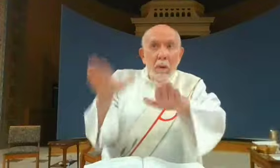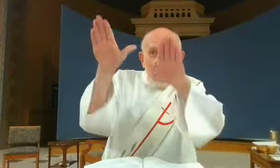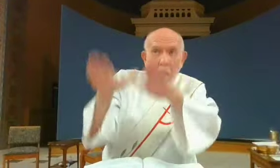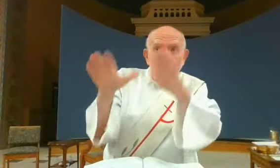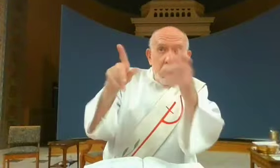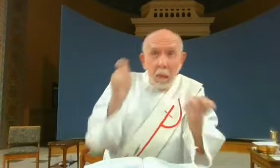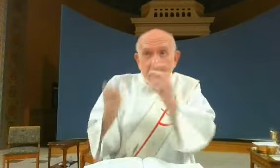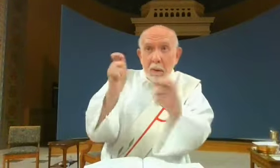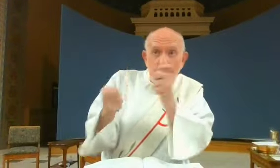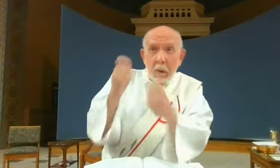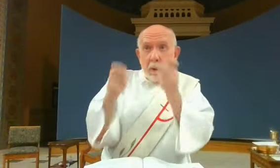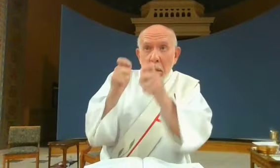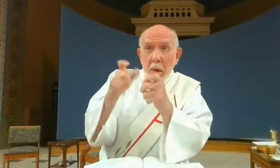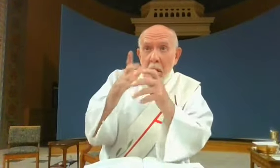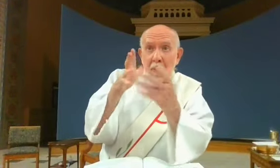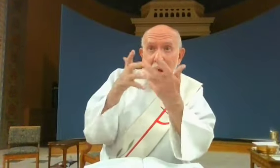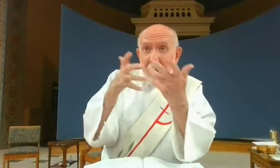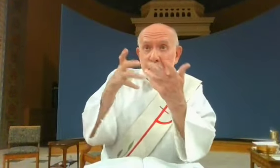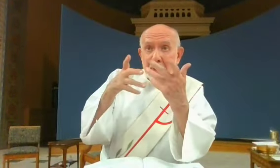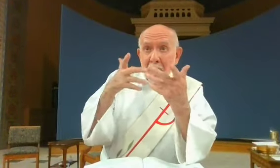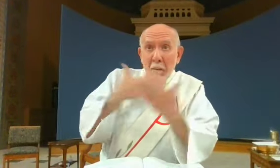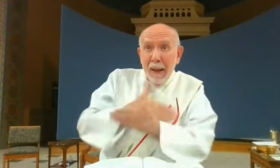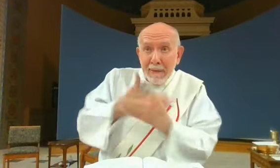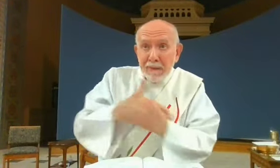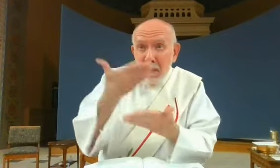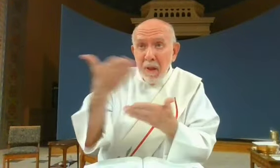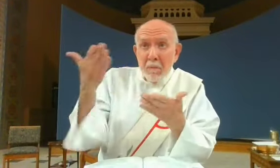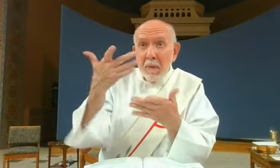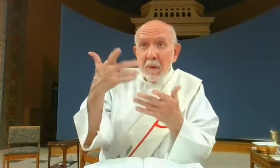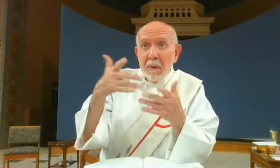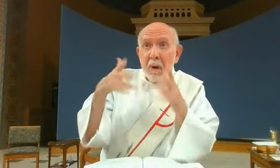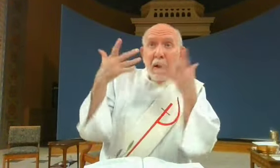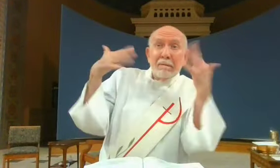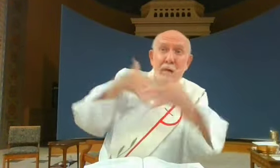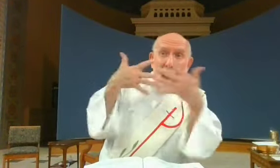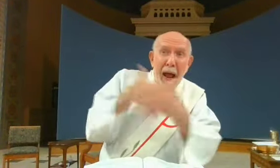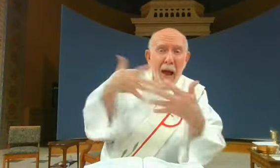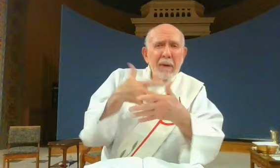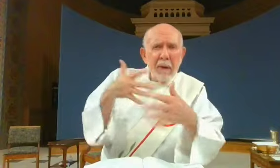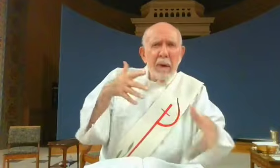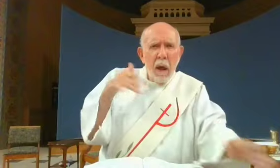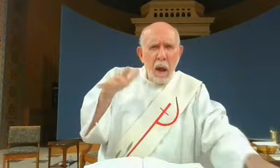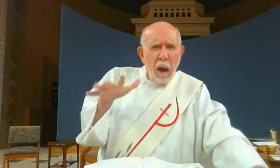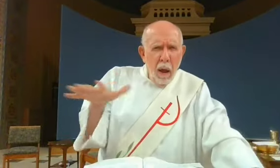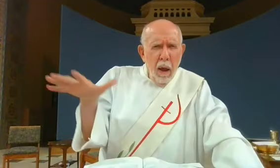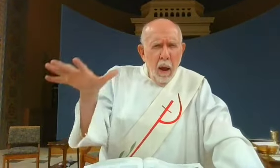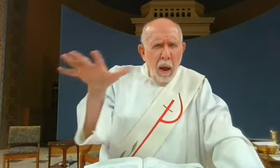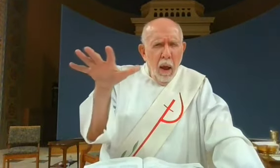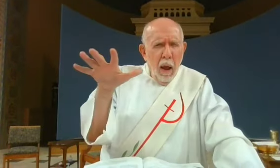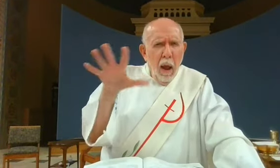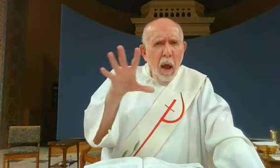And they're bowing down, changing honors, making offerings. They fear.